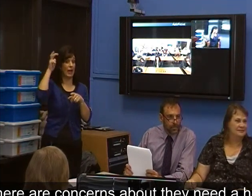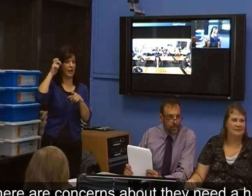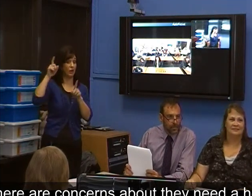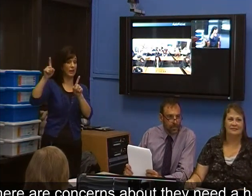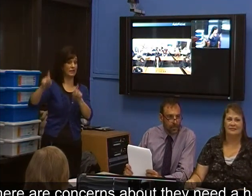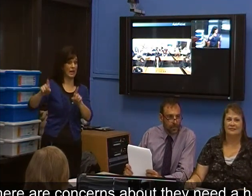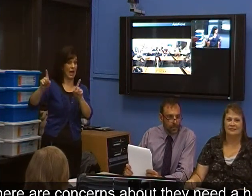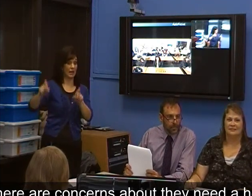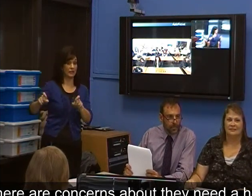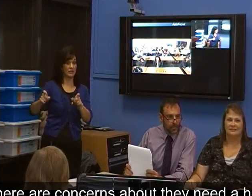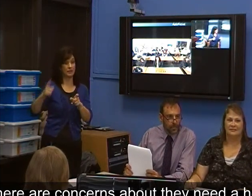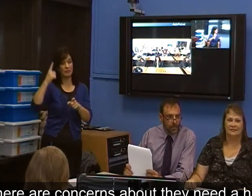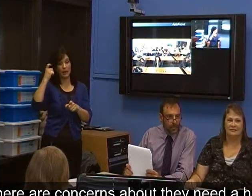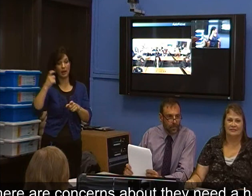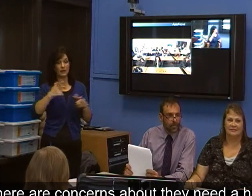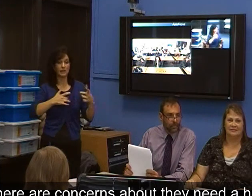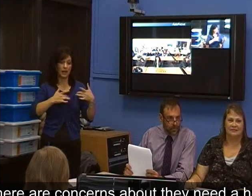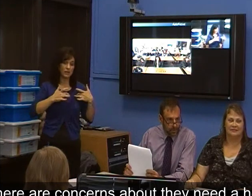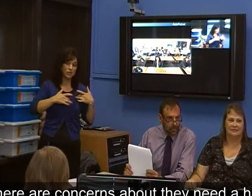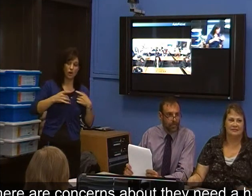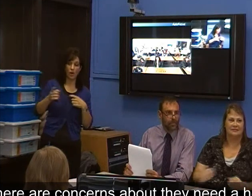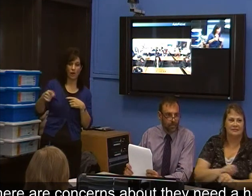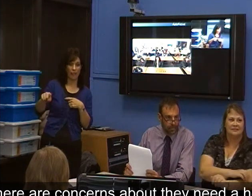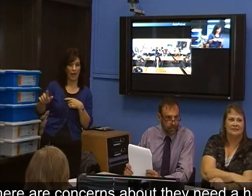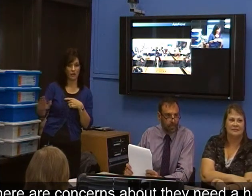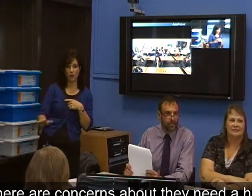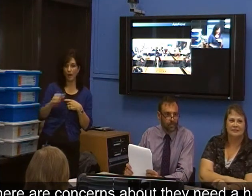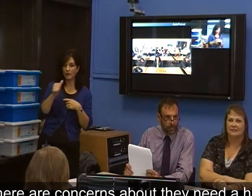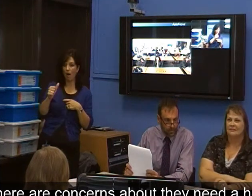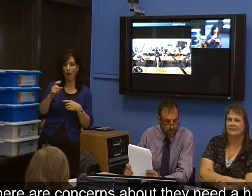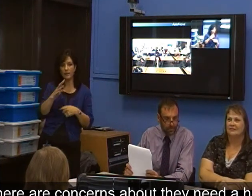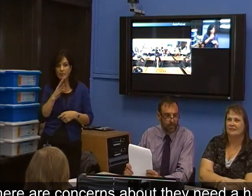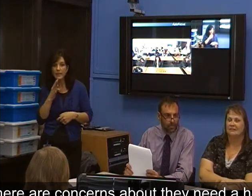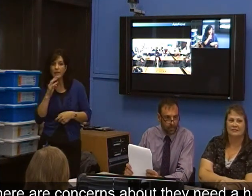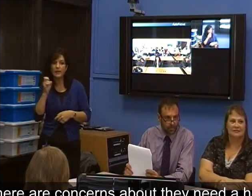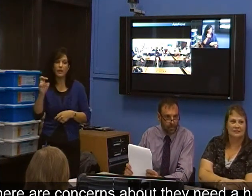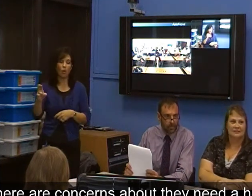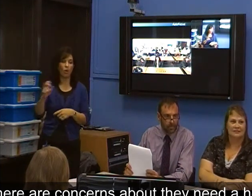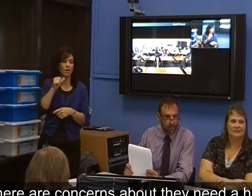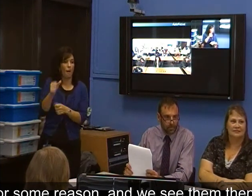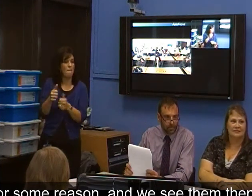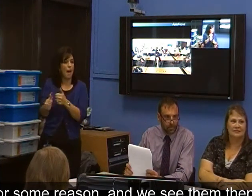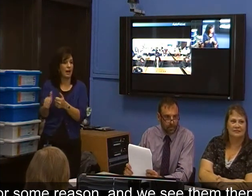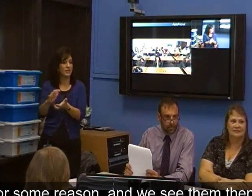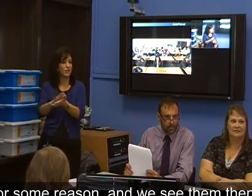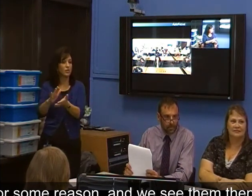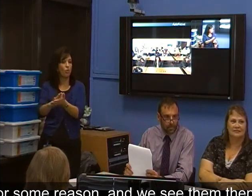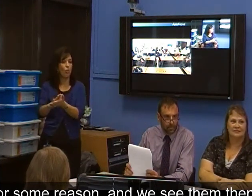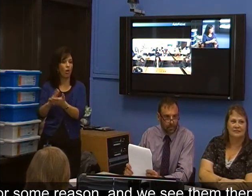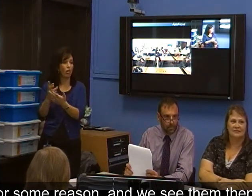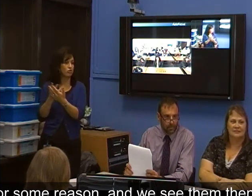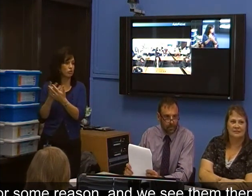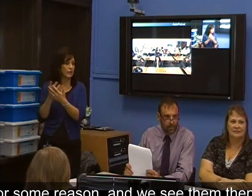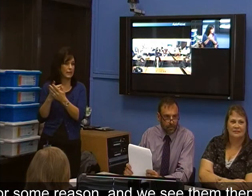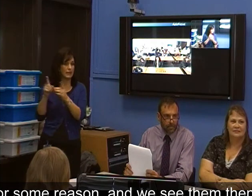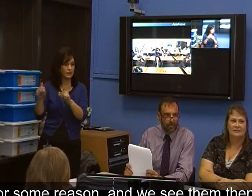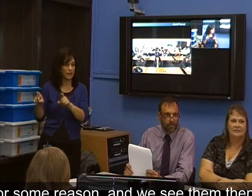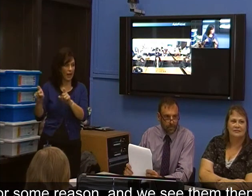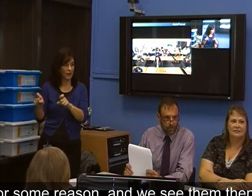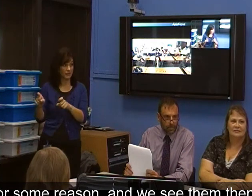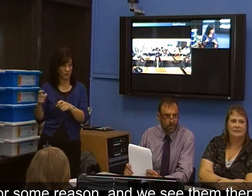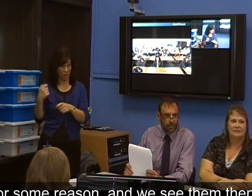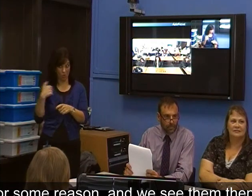not responding or they're not speaking well or something, or they didn't pass the school screening, and we see them then.